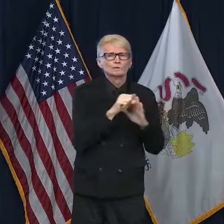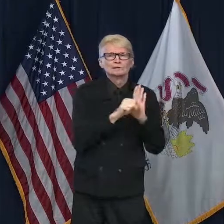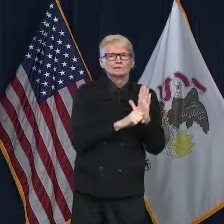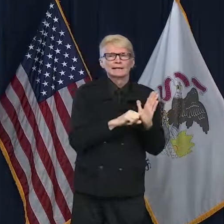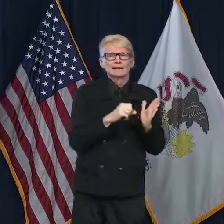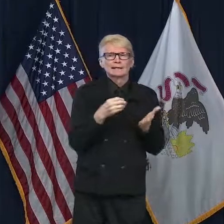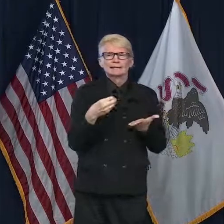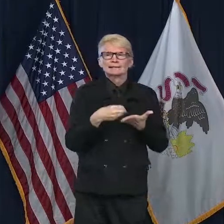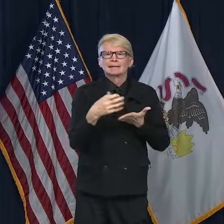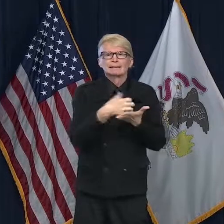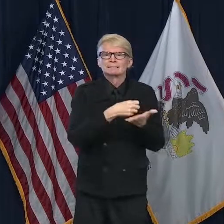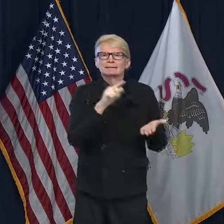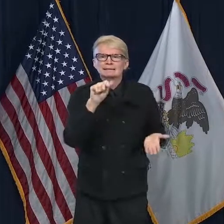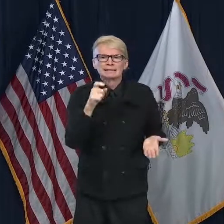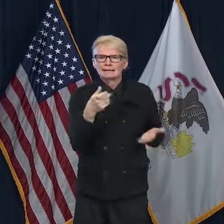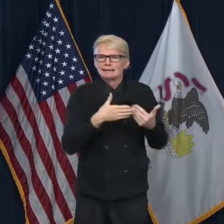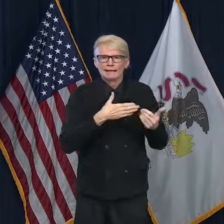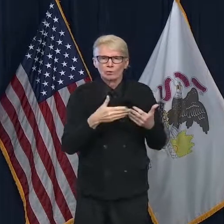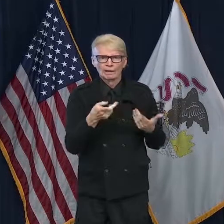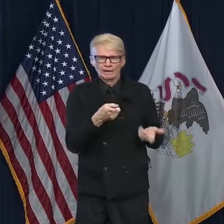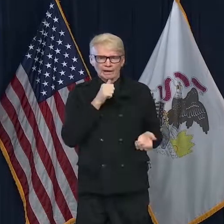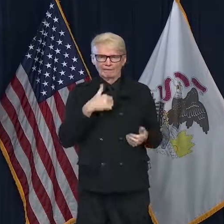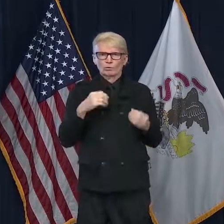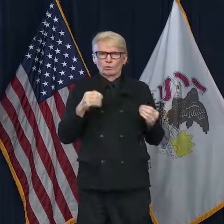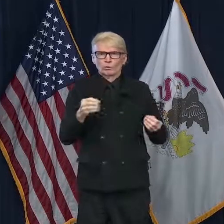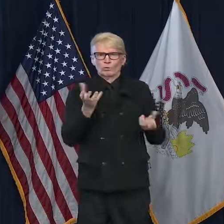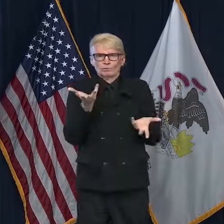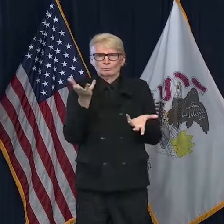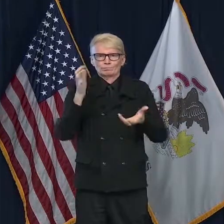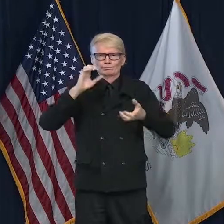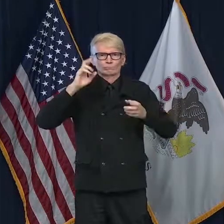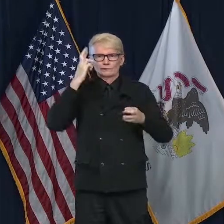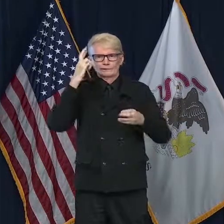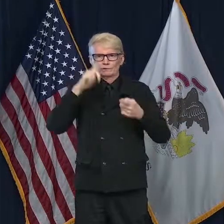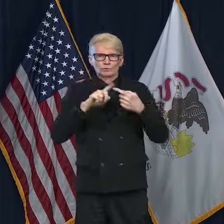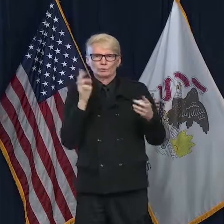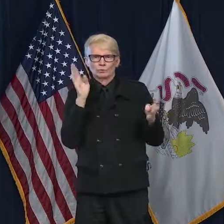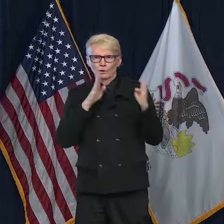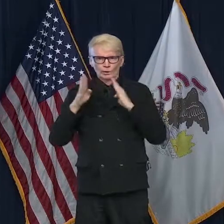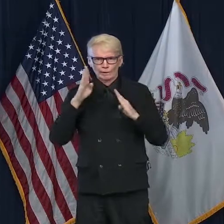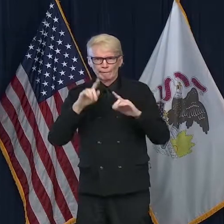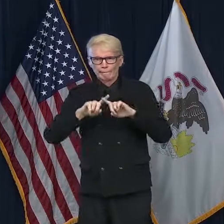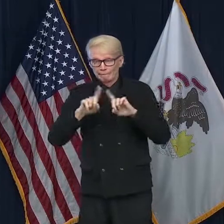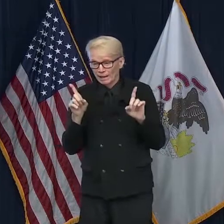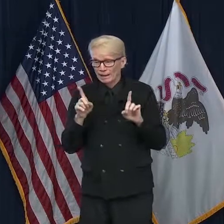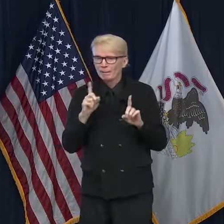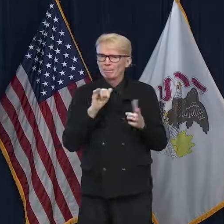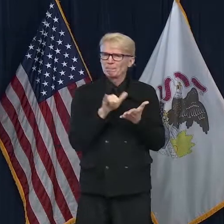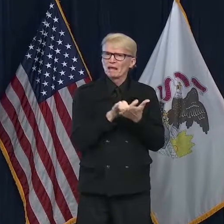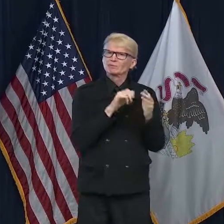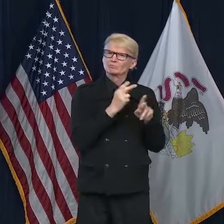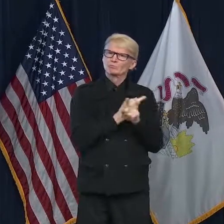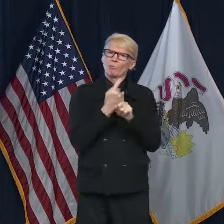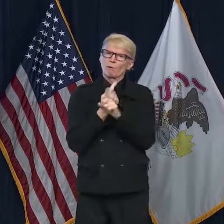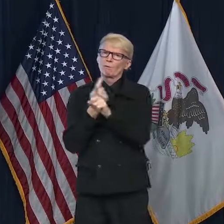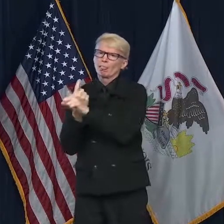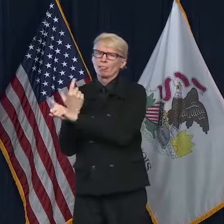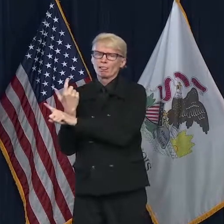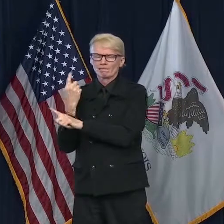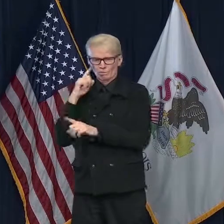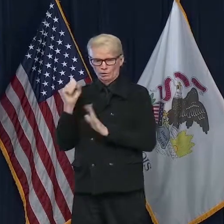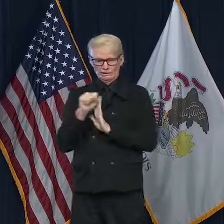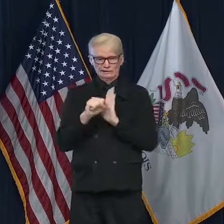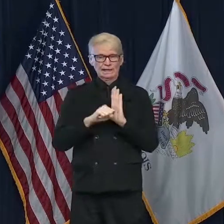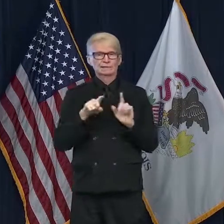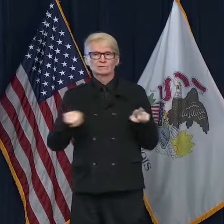were not affected by decoupling. So it's really actually a fairly standard movement by states to make